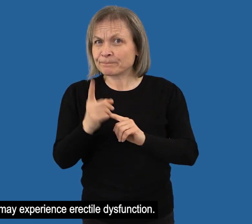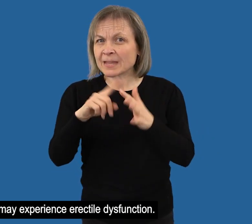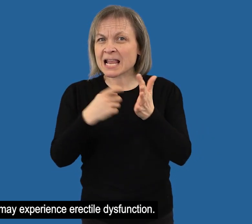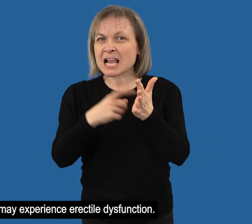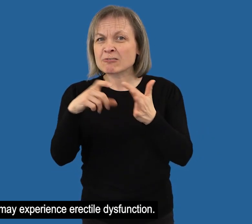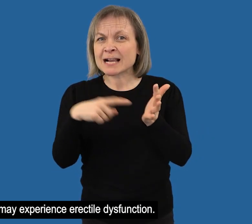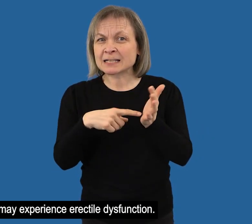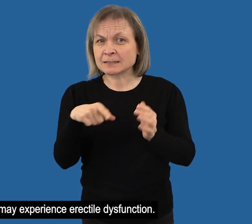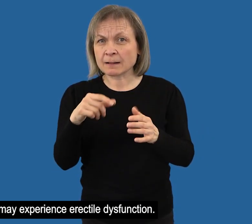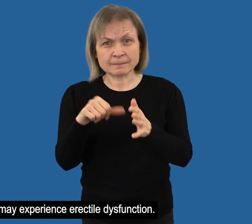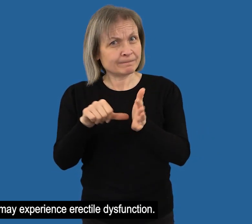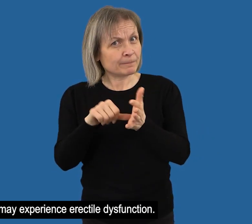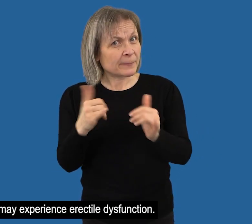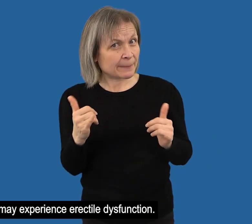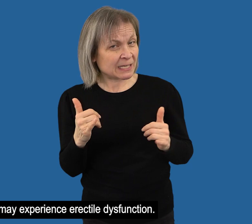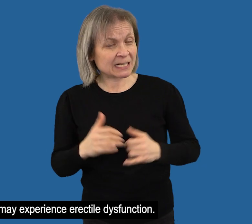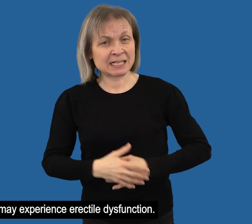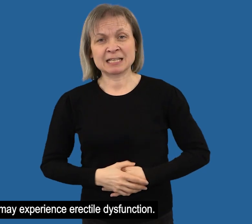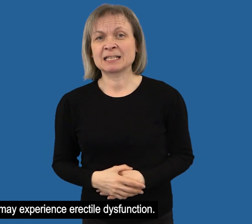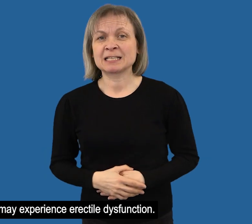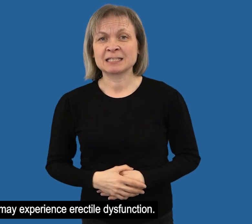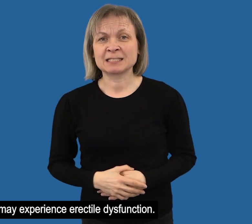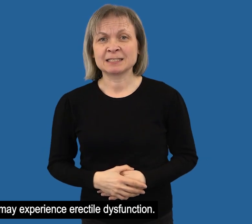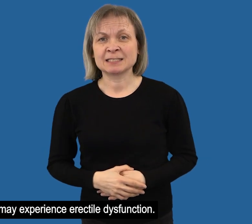Some men may experience erectile dysfunction.